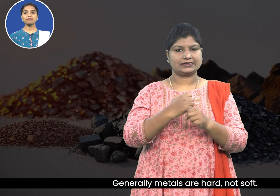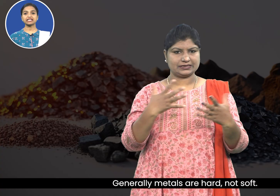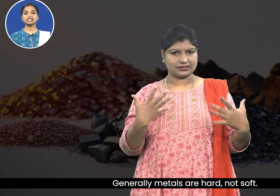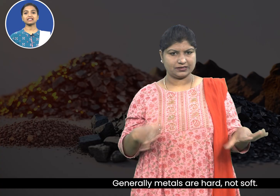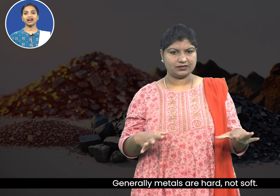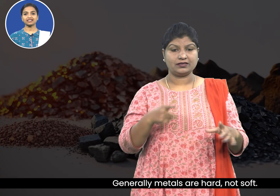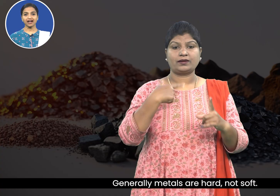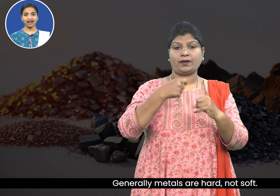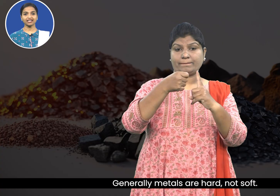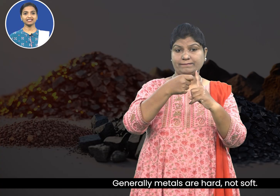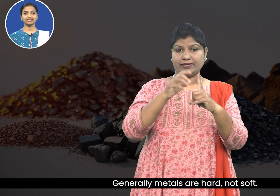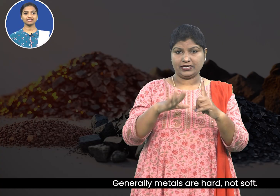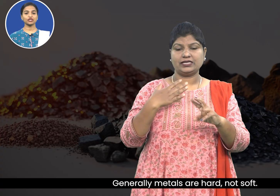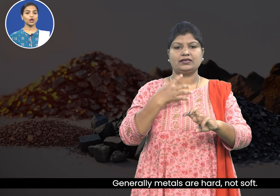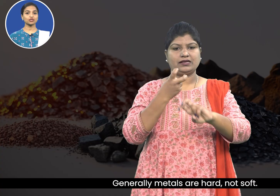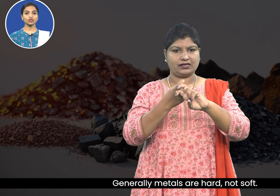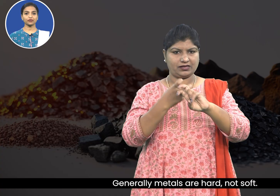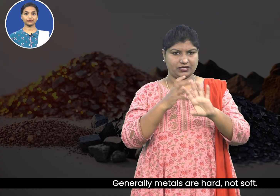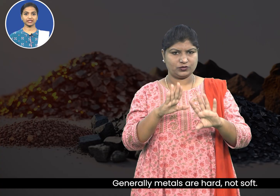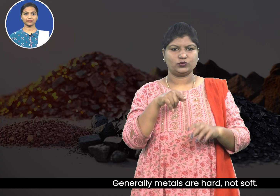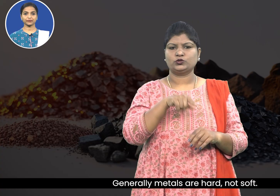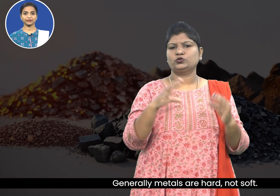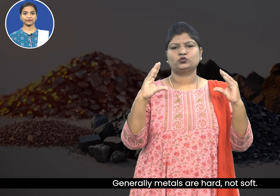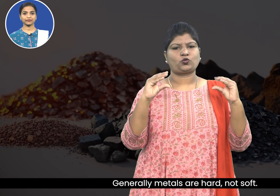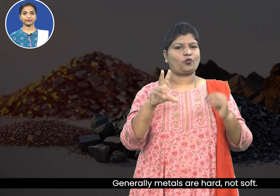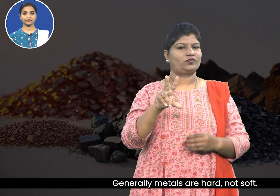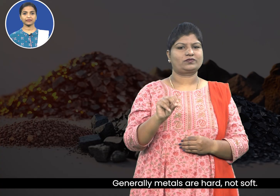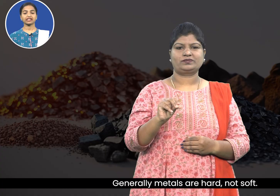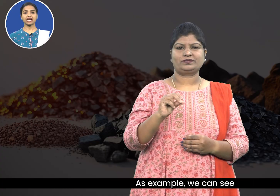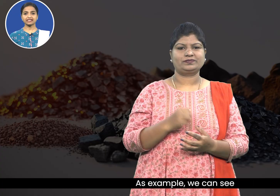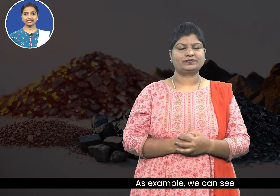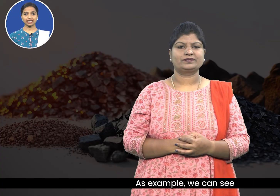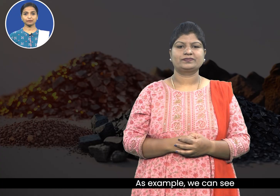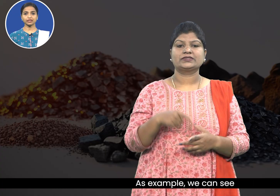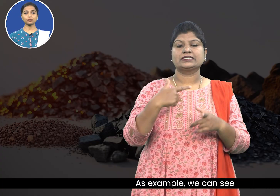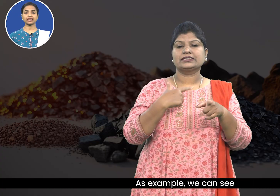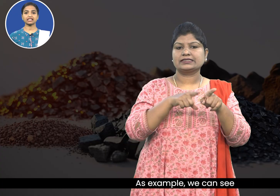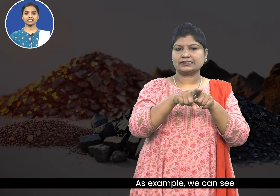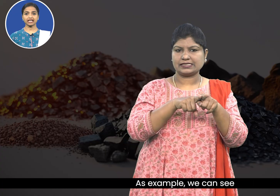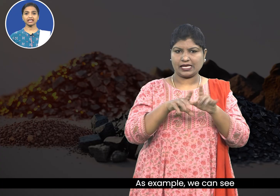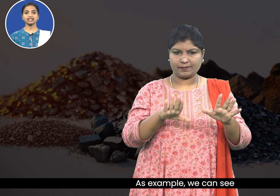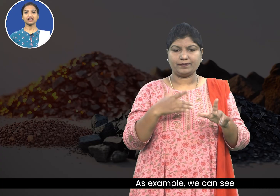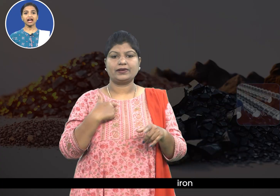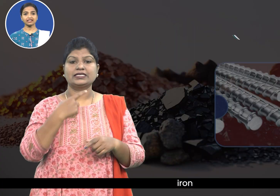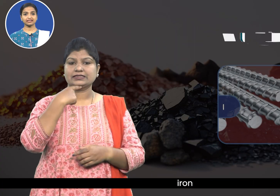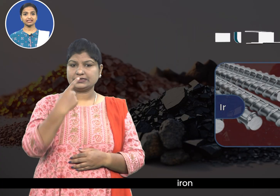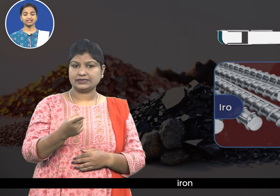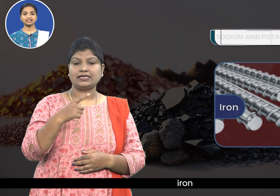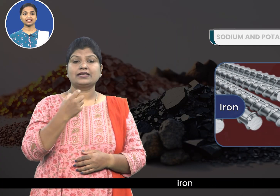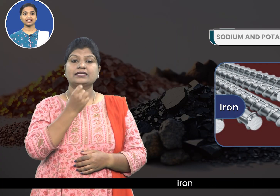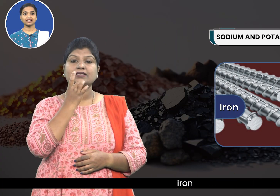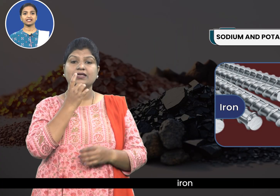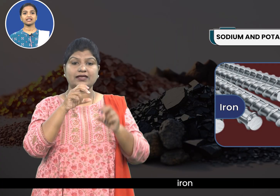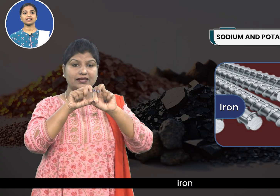Generally, metals are hard, not soft. As example, we can say iron,